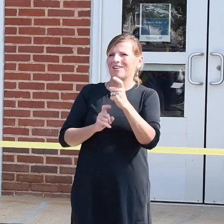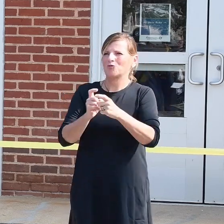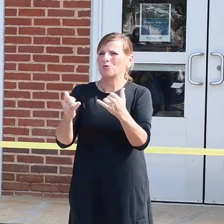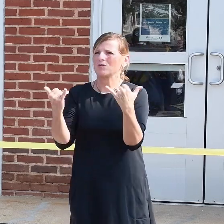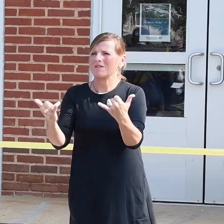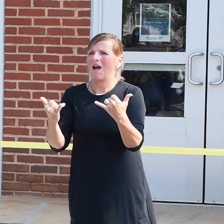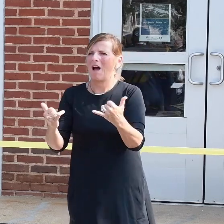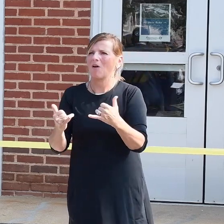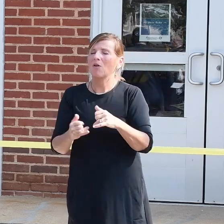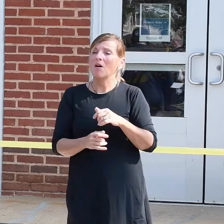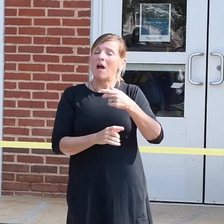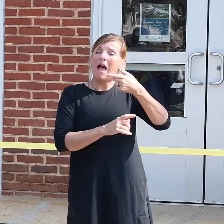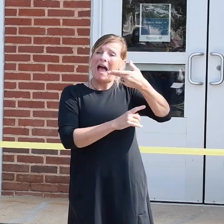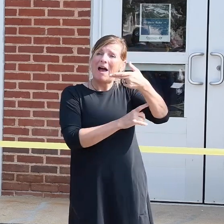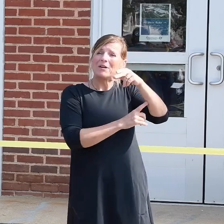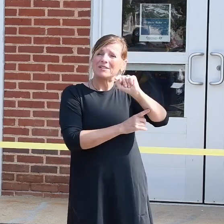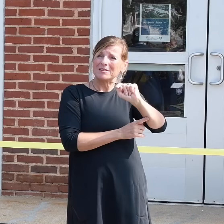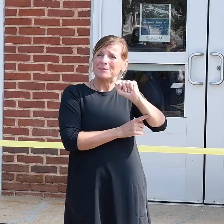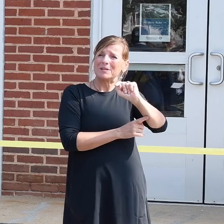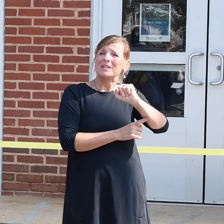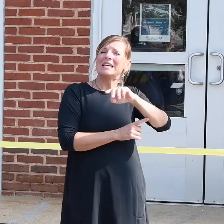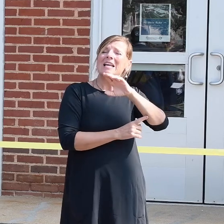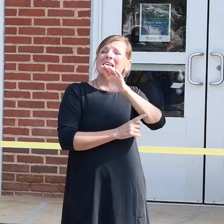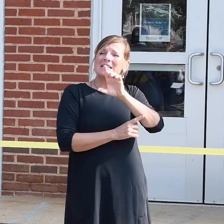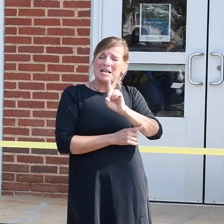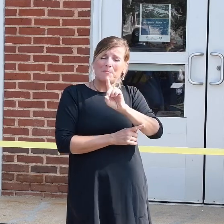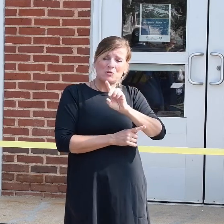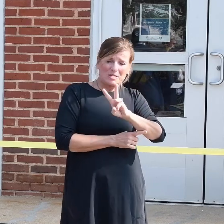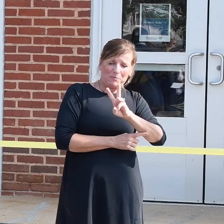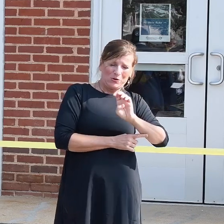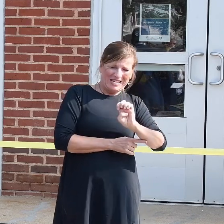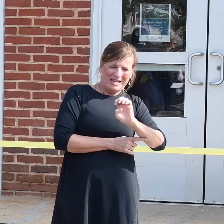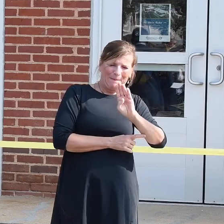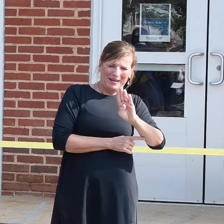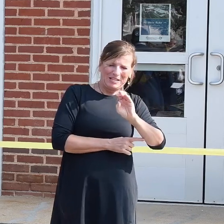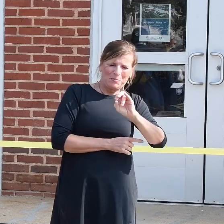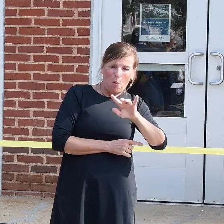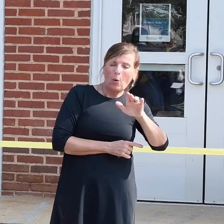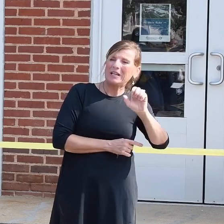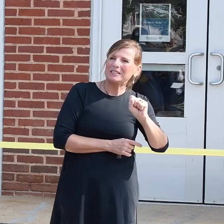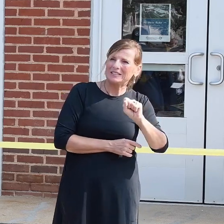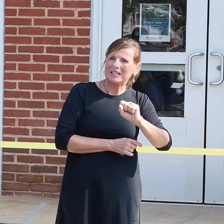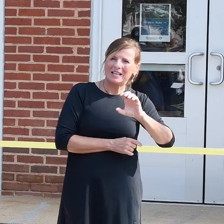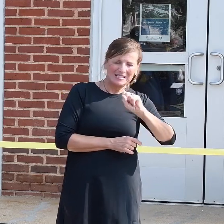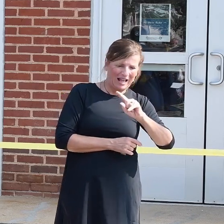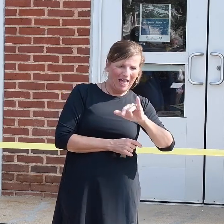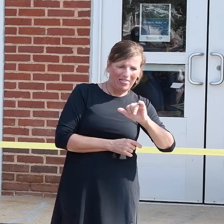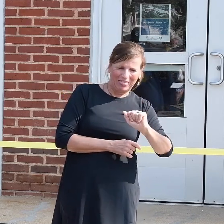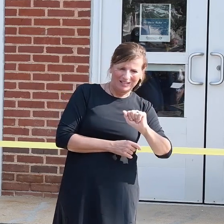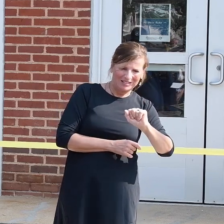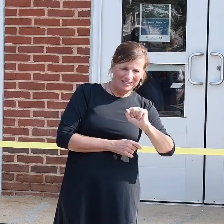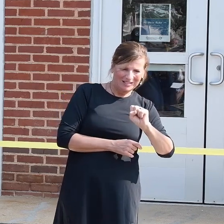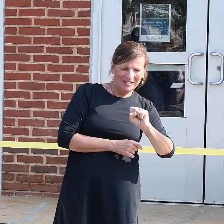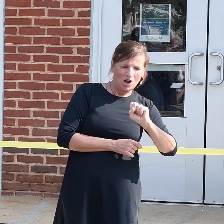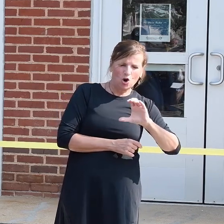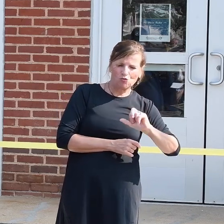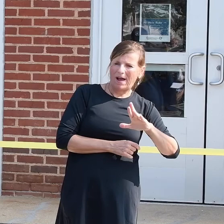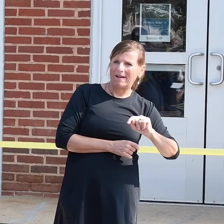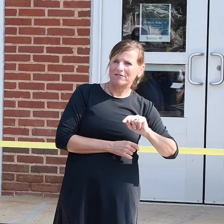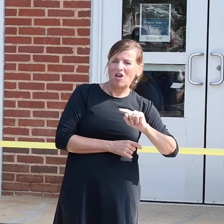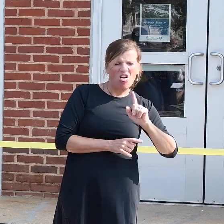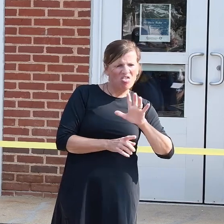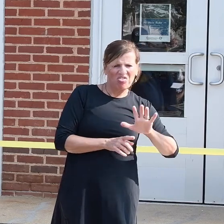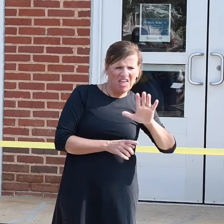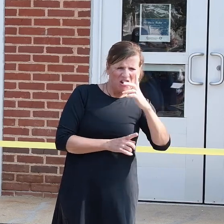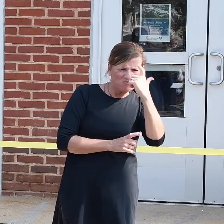dreams of Harriet Tubman, W.E.B. Du Bois, Silas Craft, L. Hart Fleury have not been fully realized, this gathering